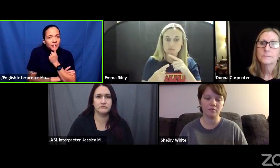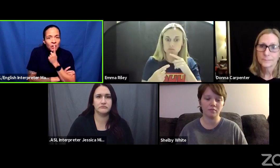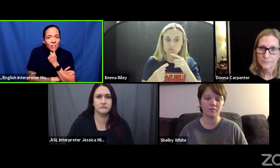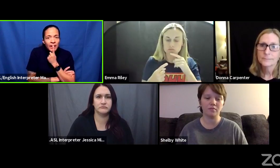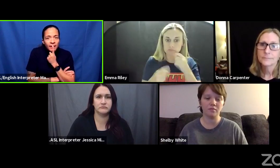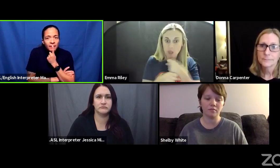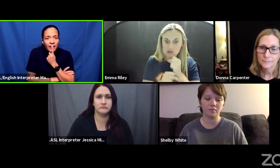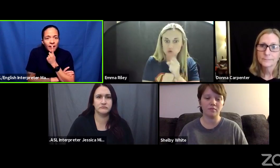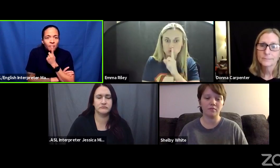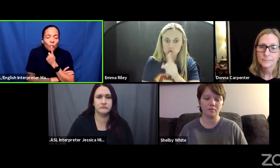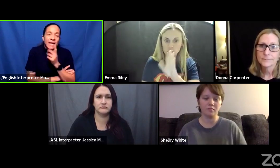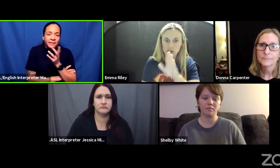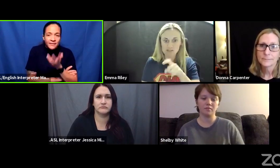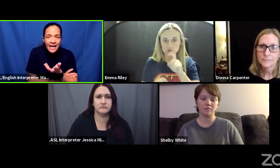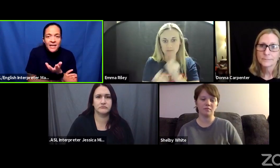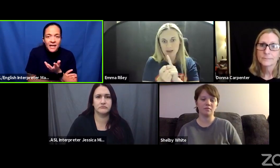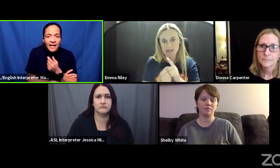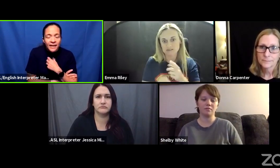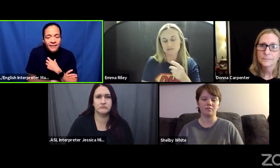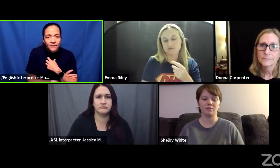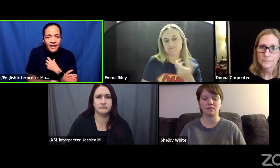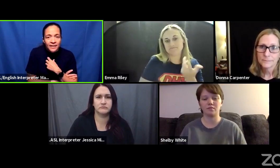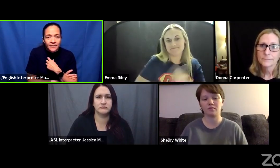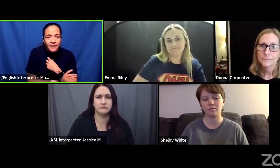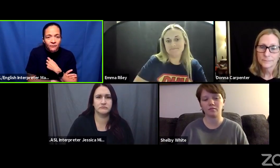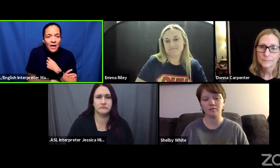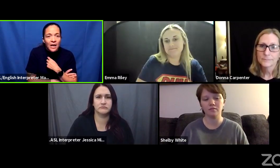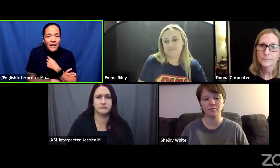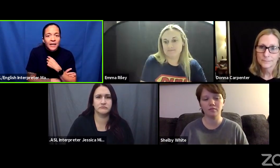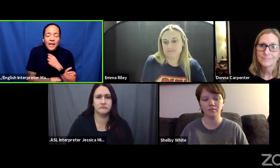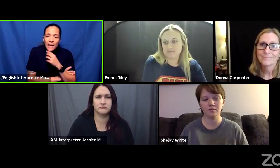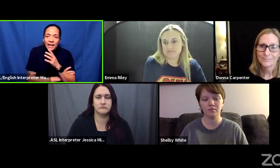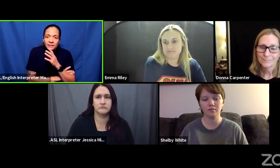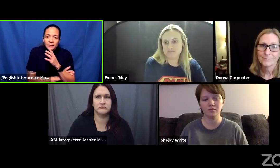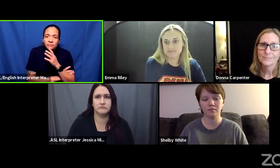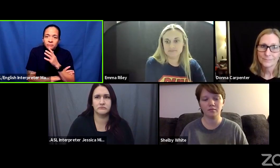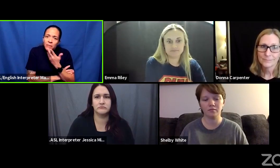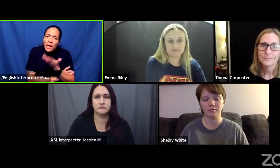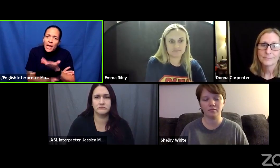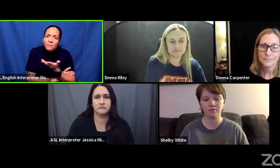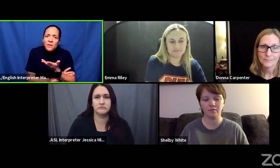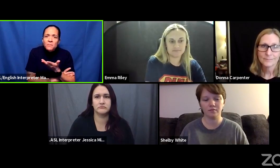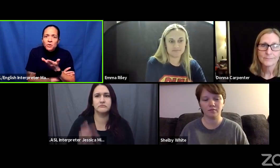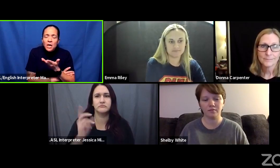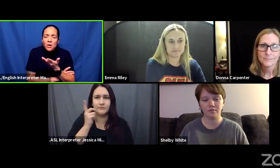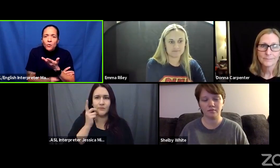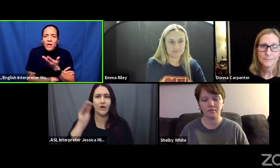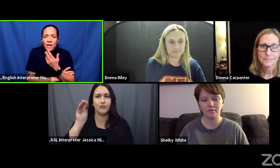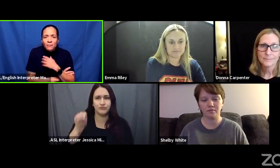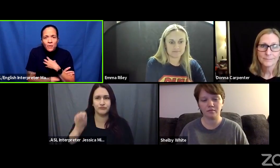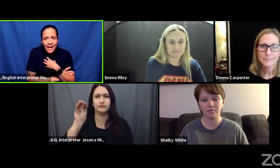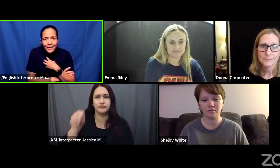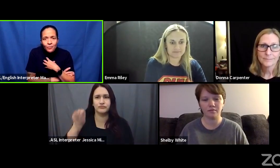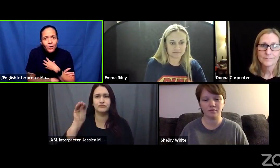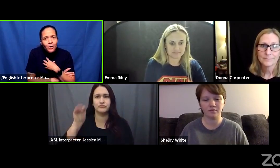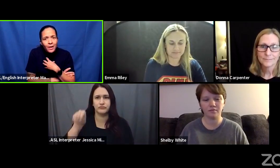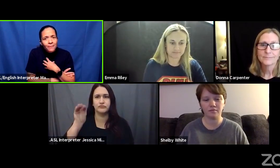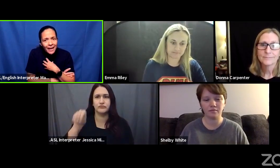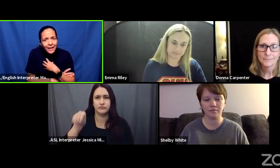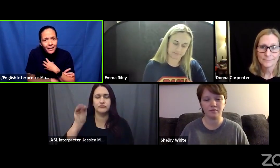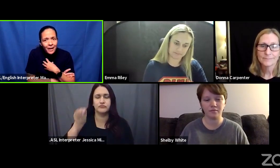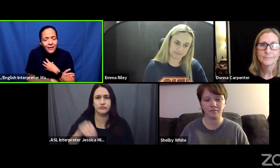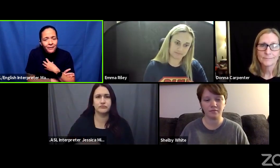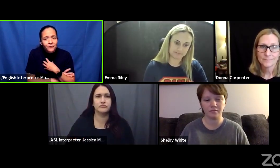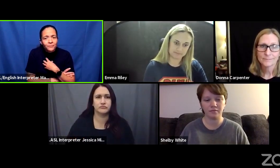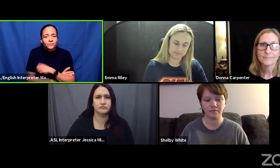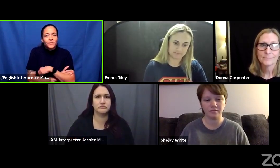It's like showing, when I say that I identify as deaf-blind, it's letting people know that I'm okay with where I'm